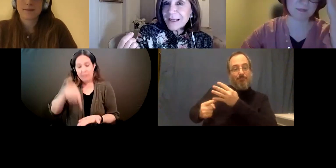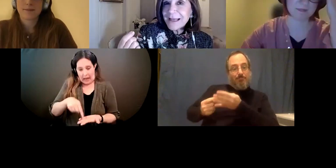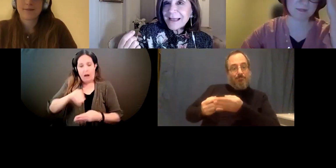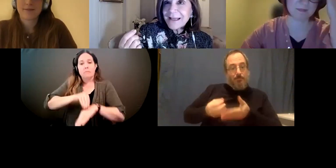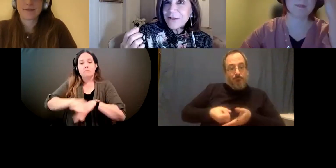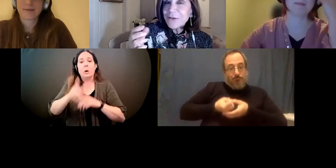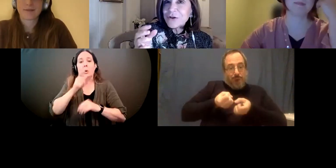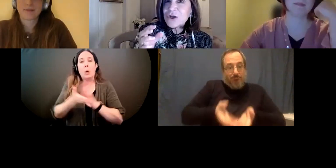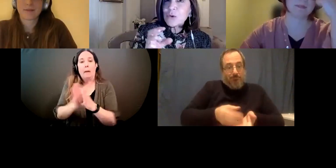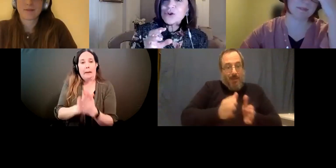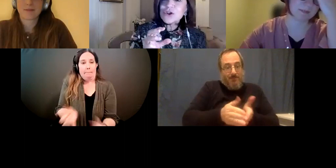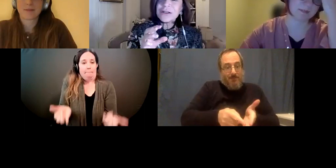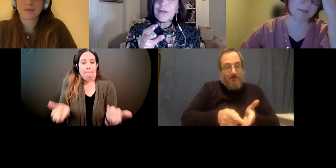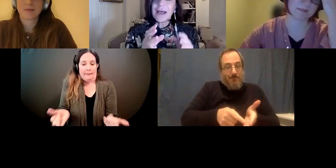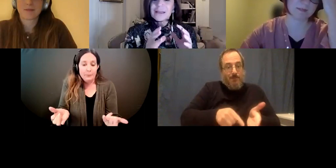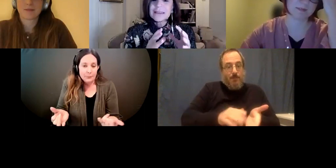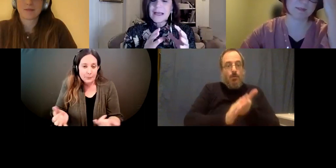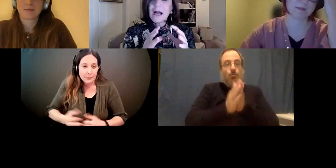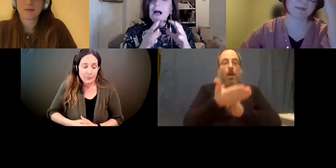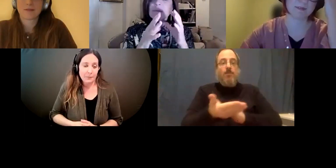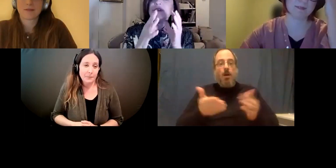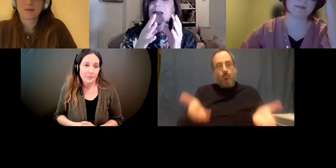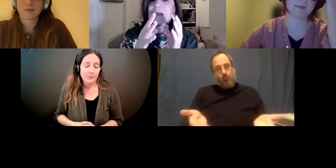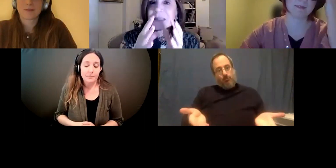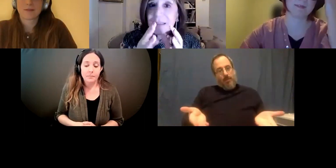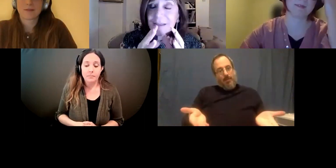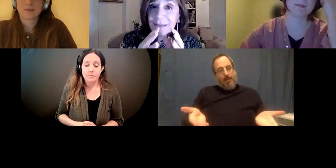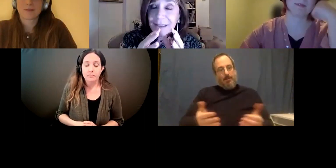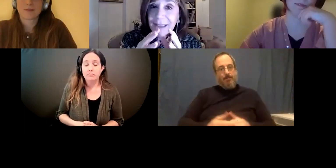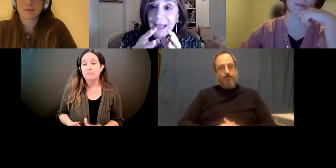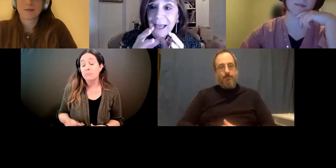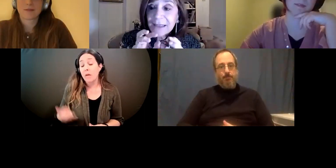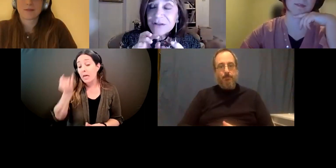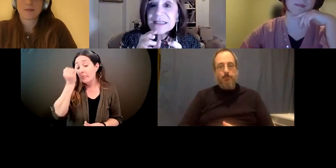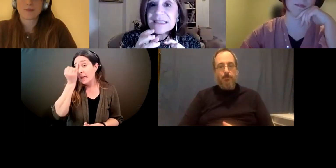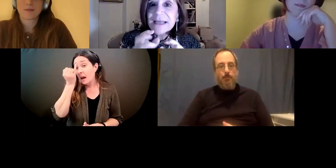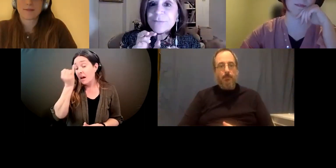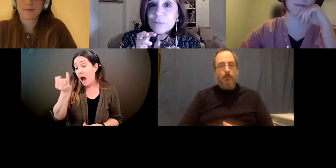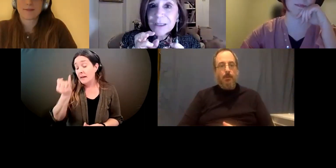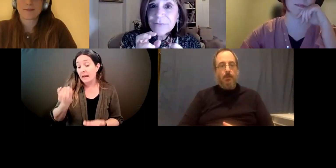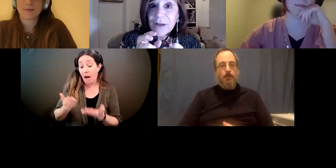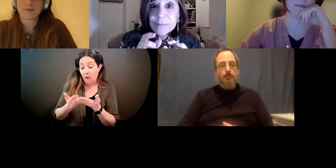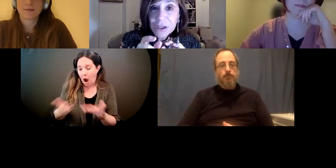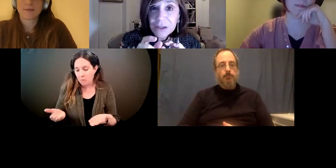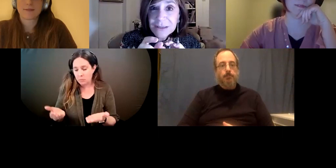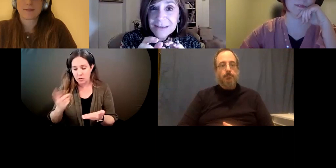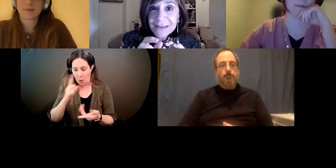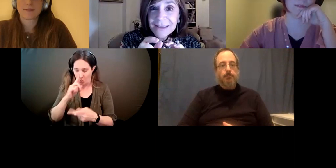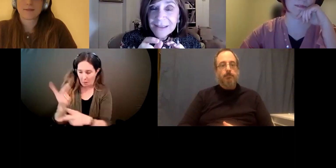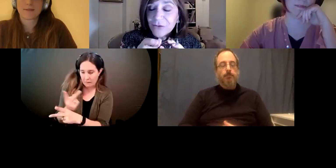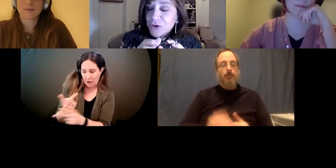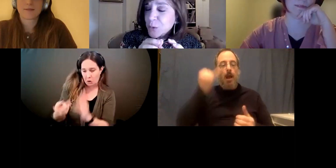So the notion that objects and the deciphering of